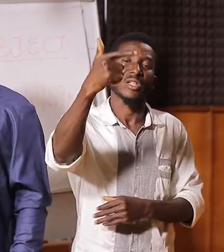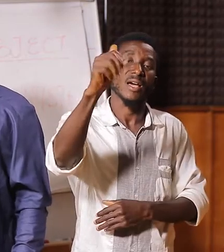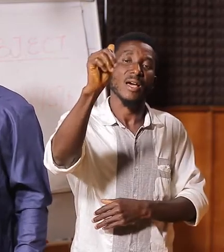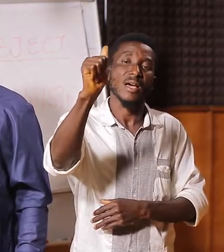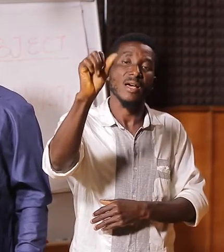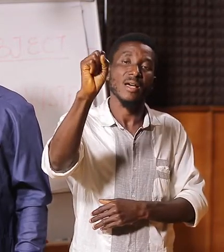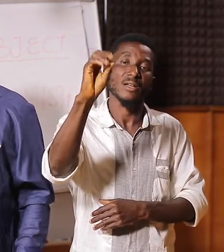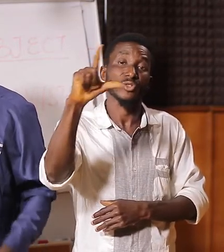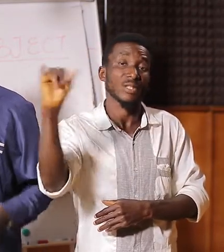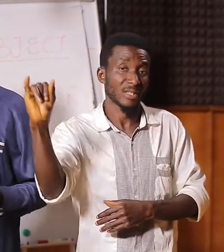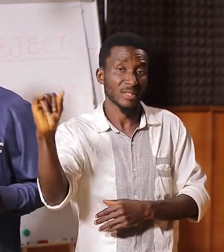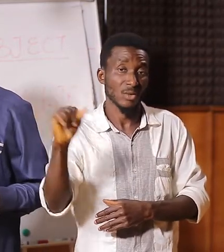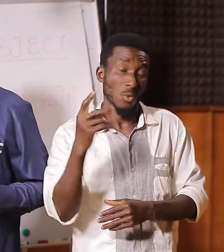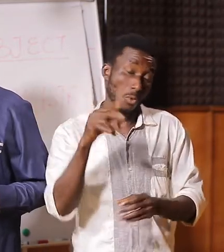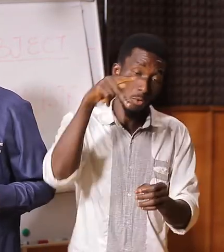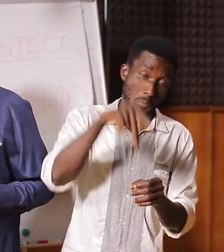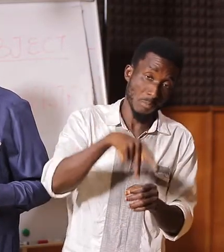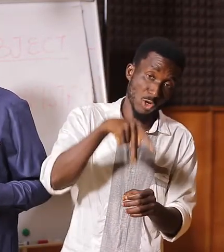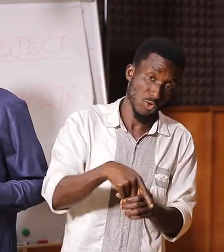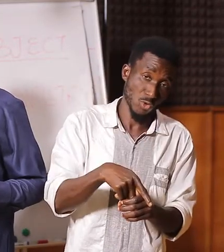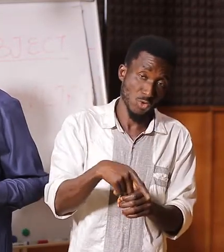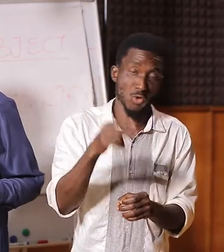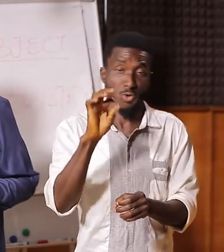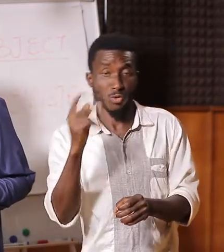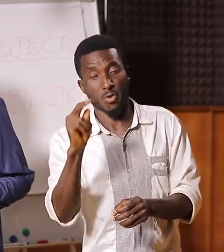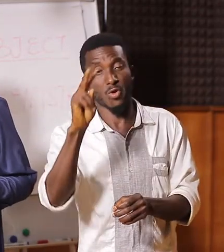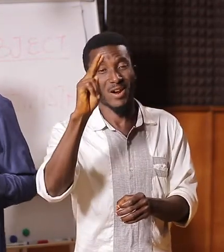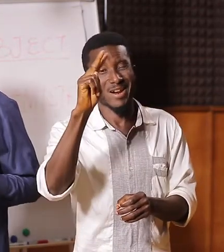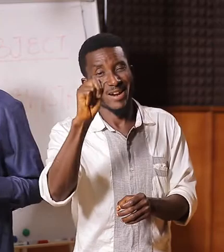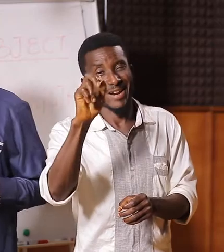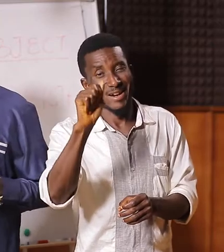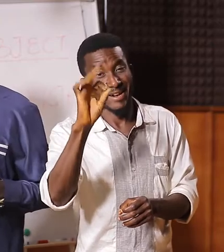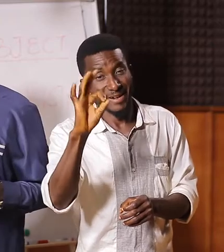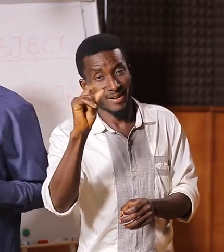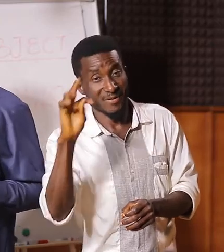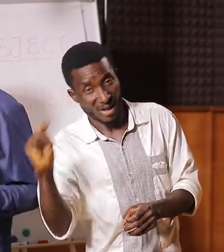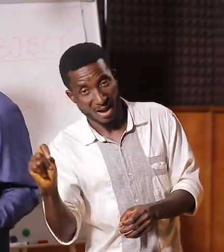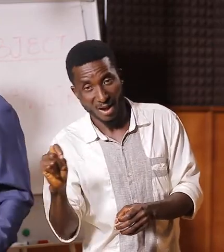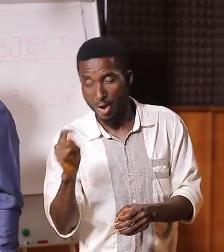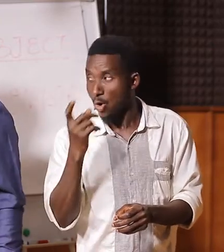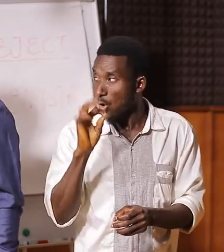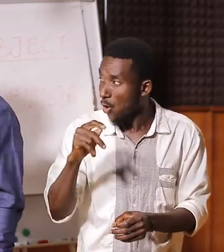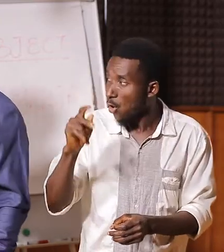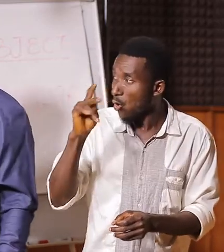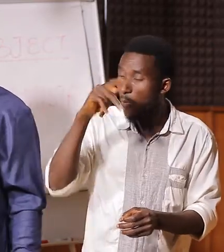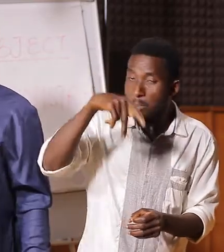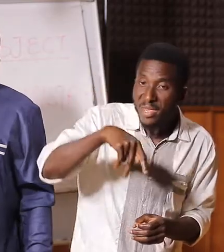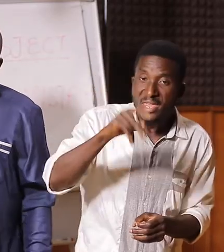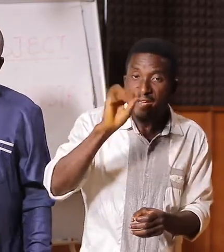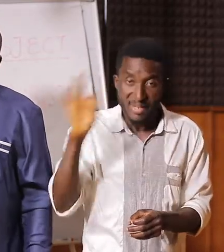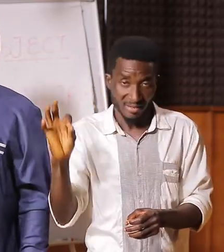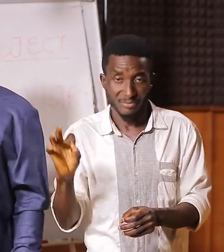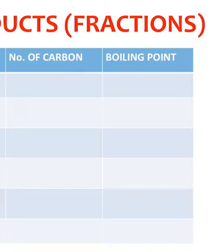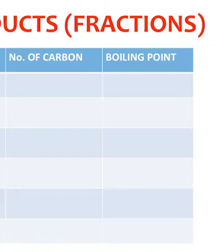is petrol or naphtha. Another name for it again is PMS, premium spirit. Now, the